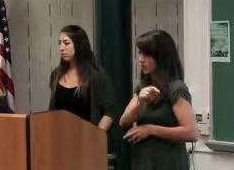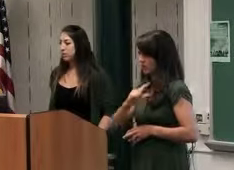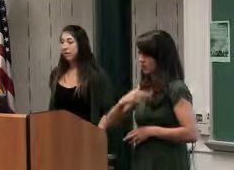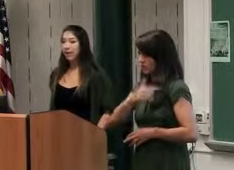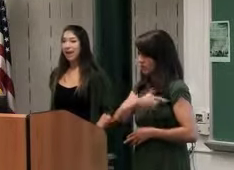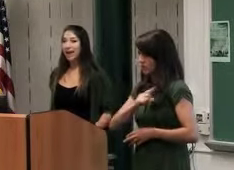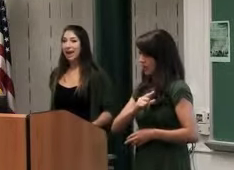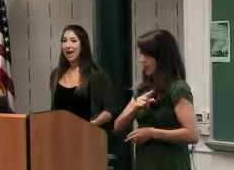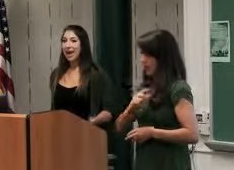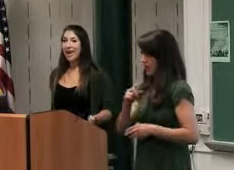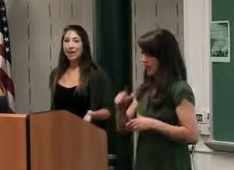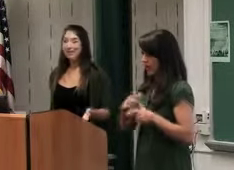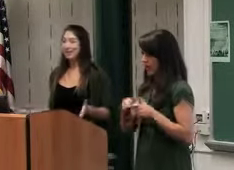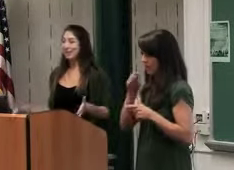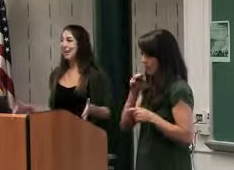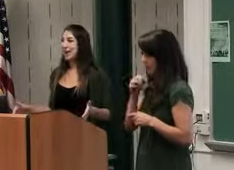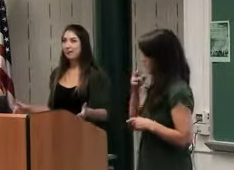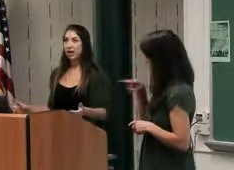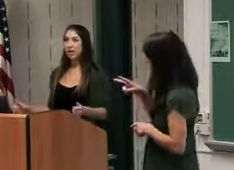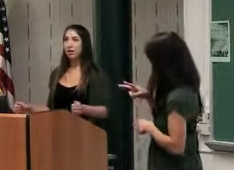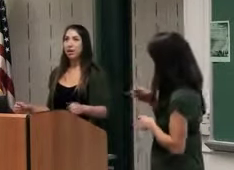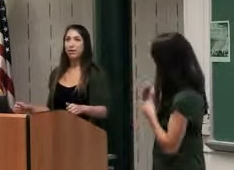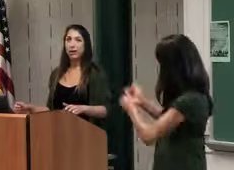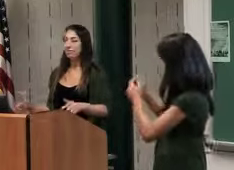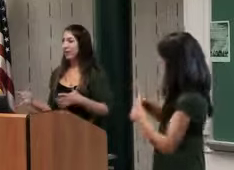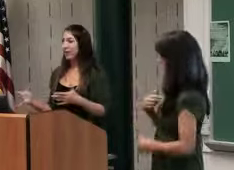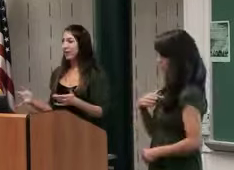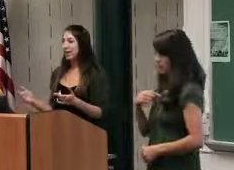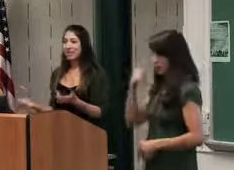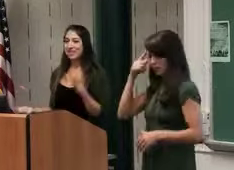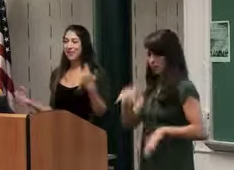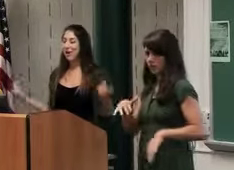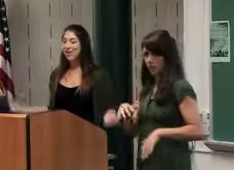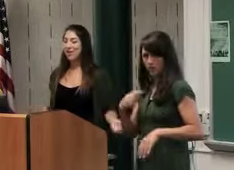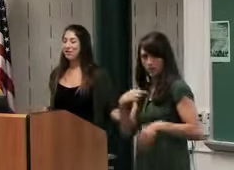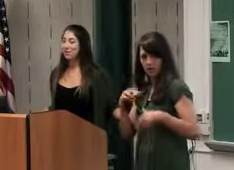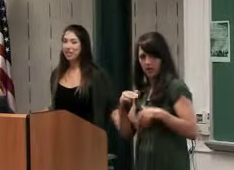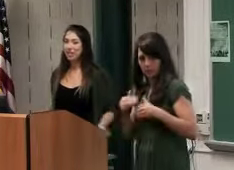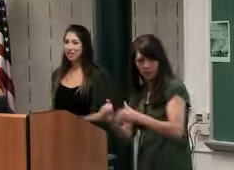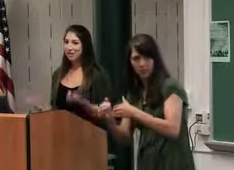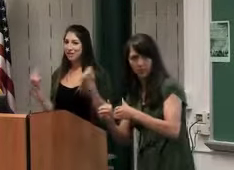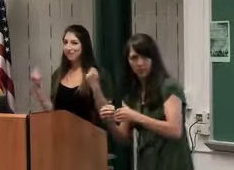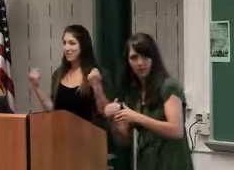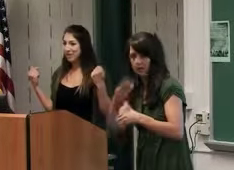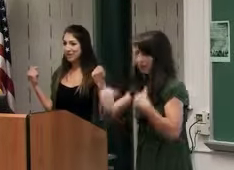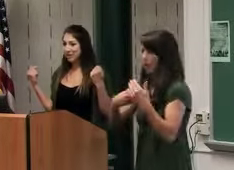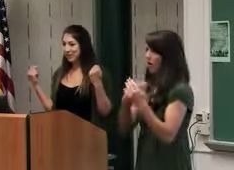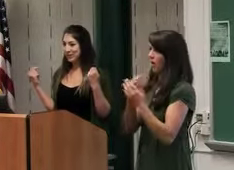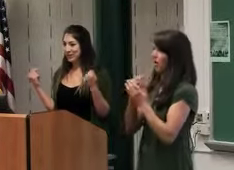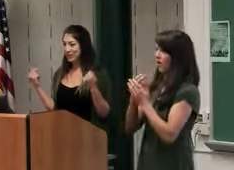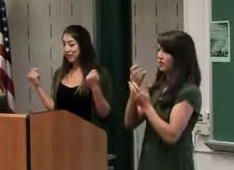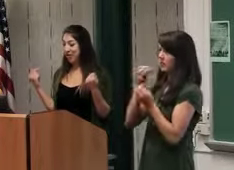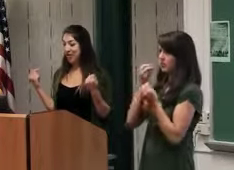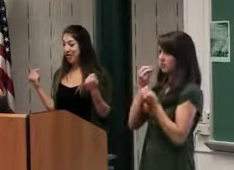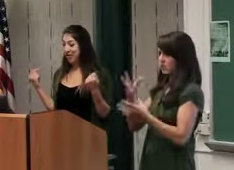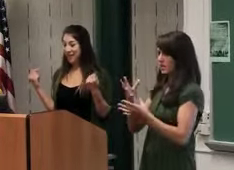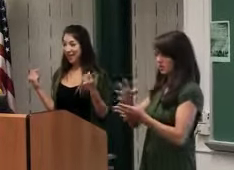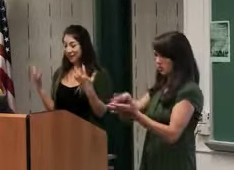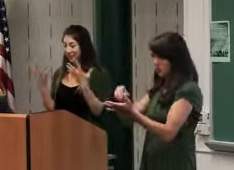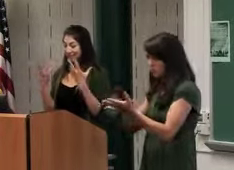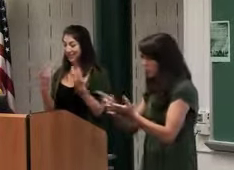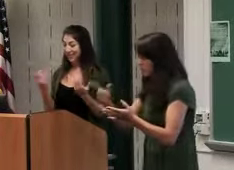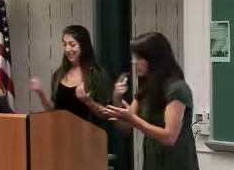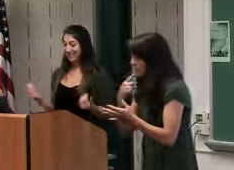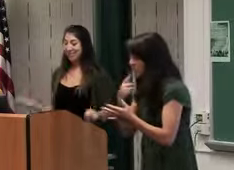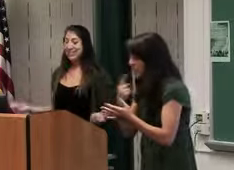go. And I was just in shock, and I'm going, and then all the information from what the students said went over my head,